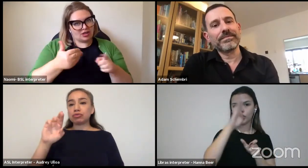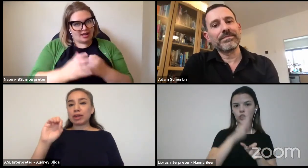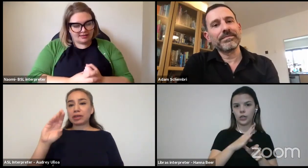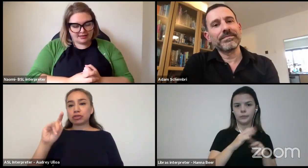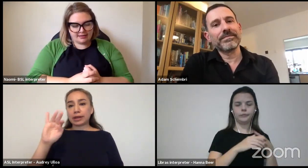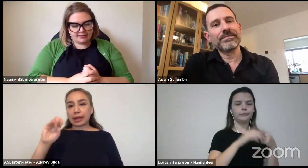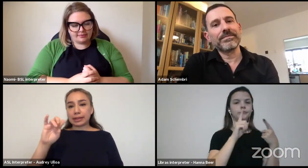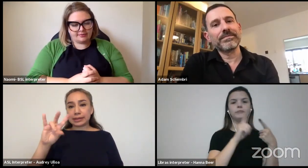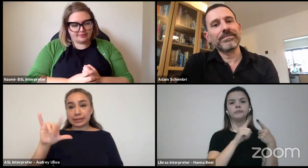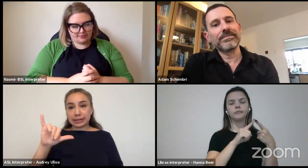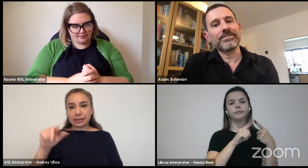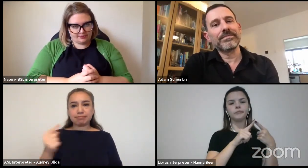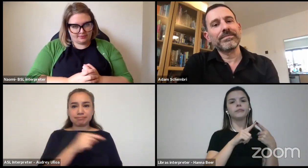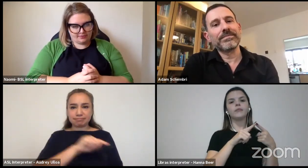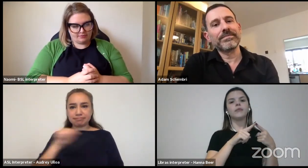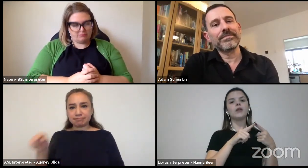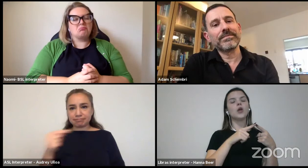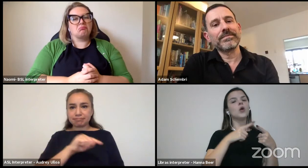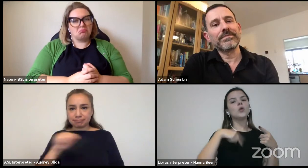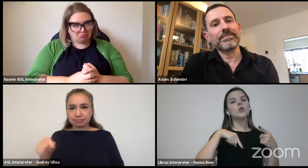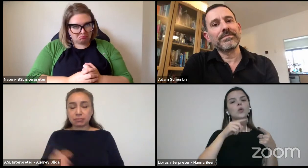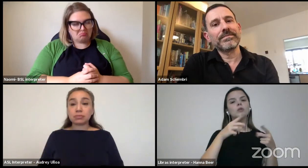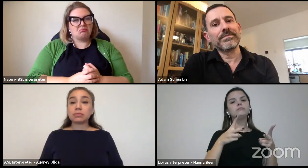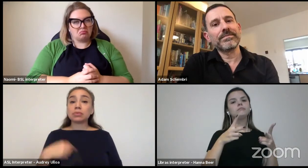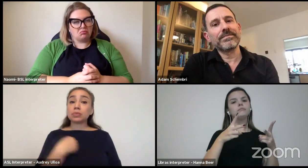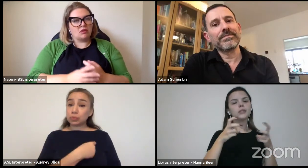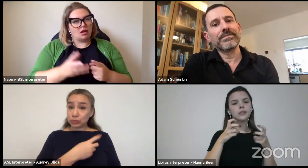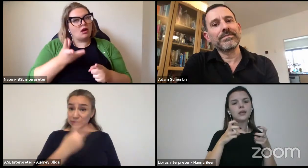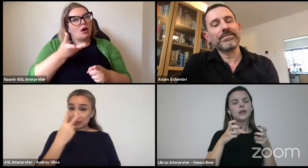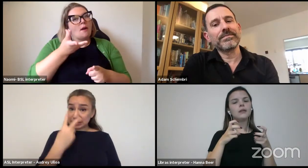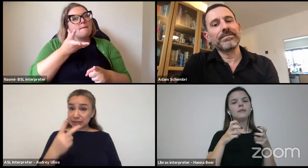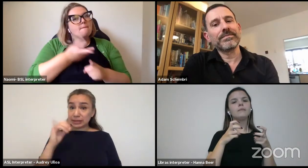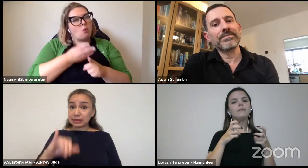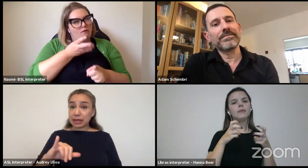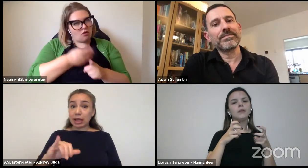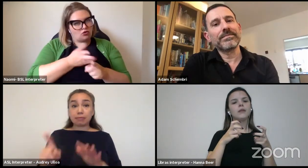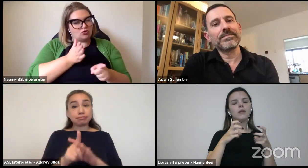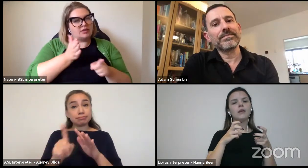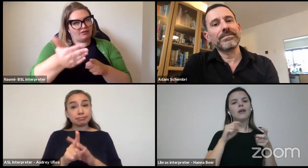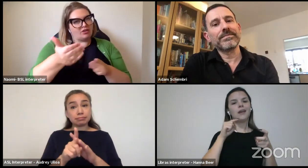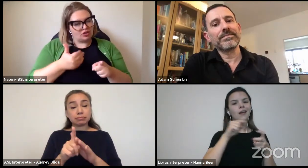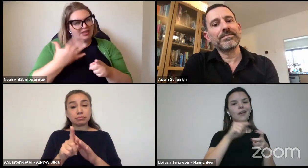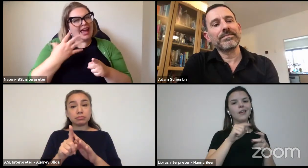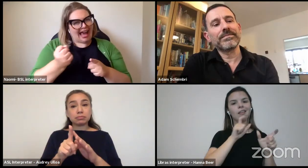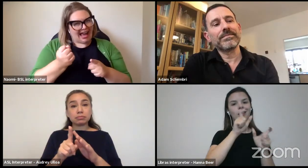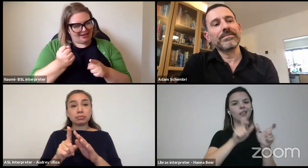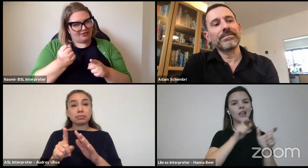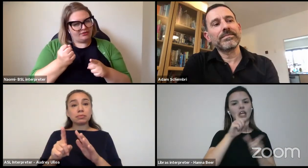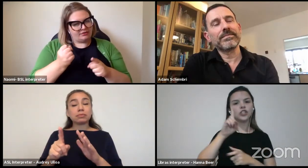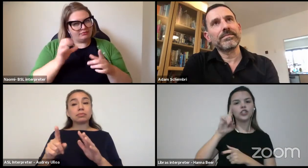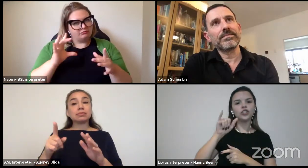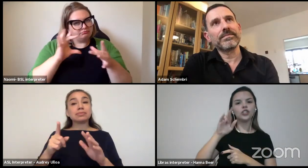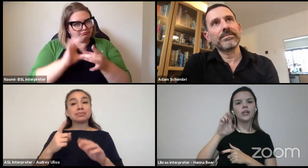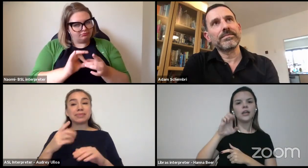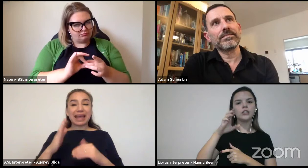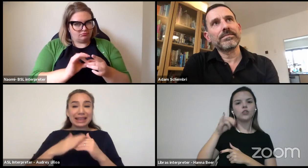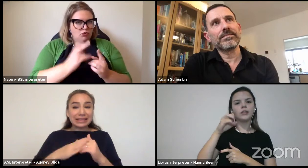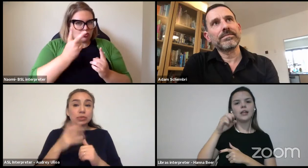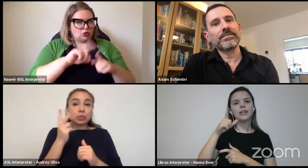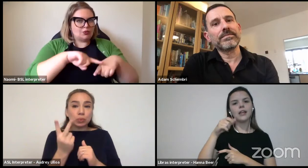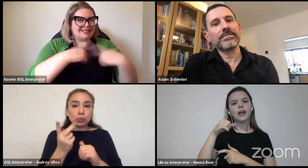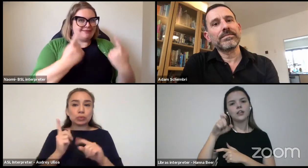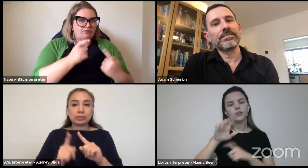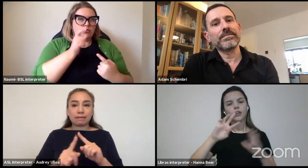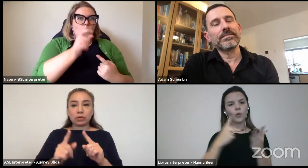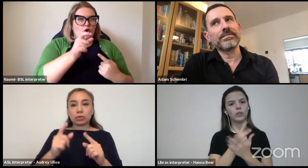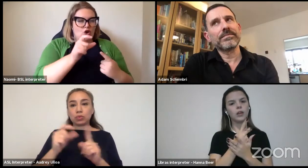We see that this feature across at least 2 different word classes. Oh, we see this feature across at least 2 different word classes